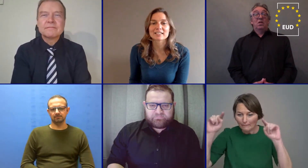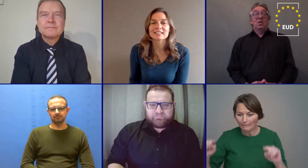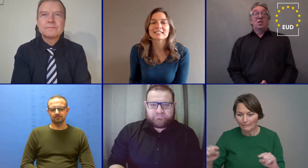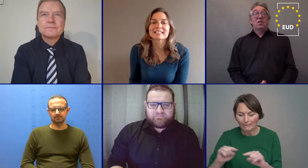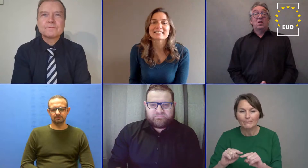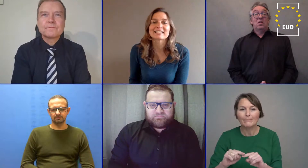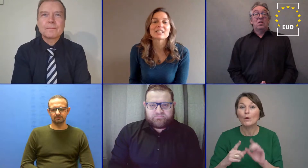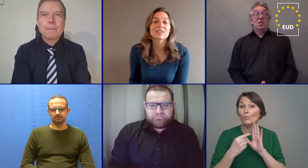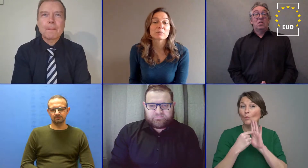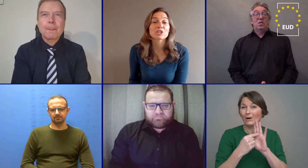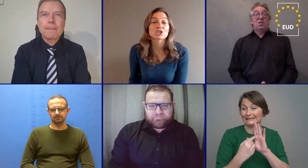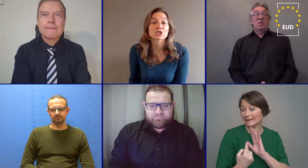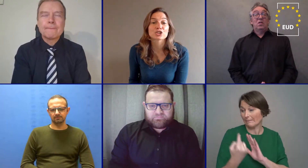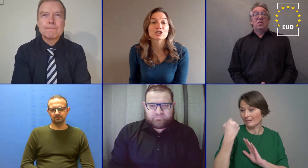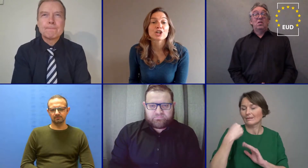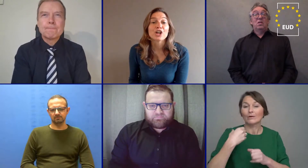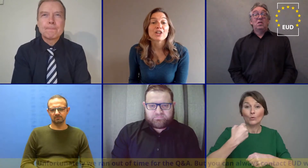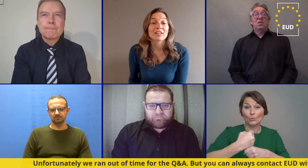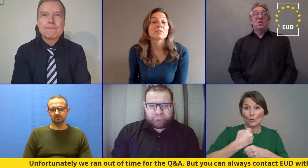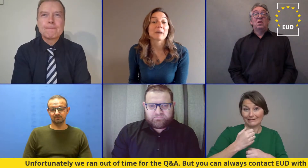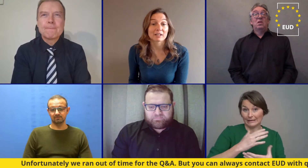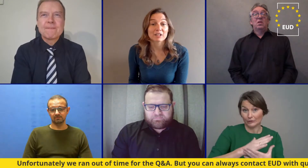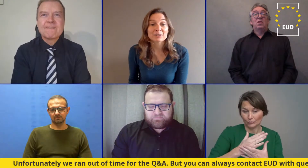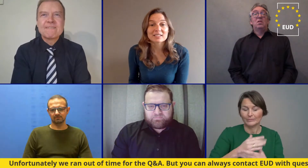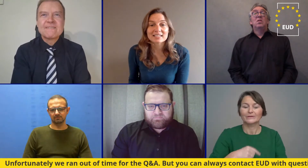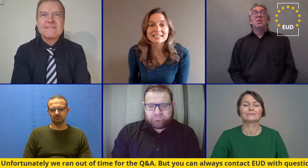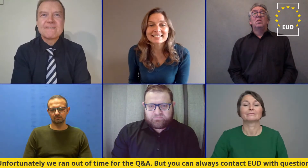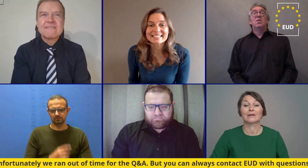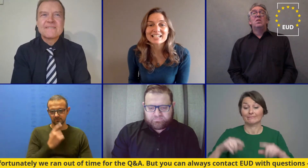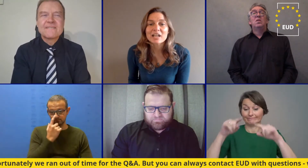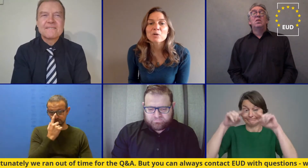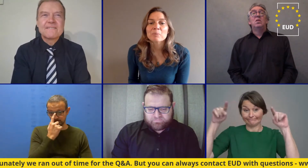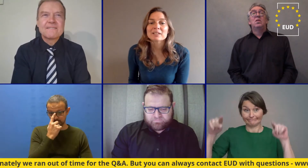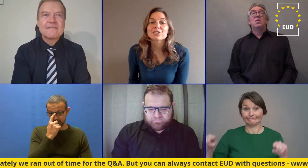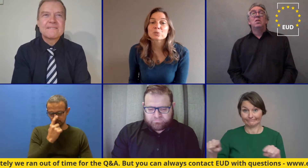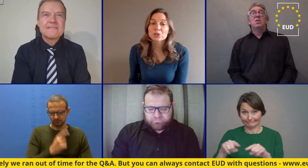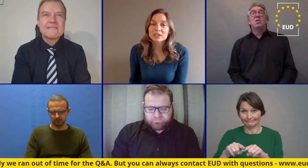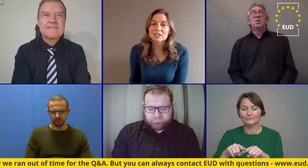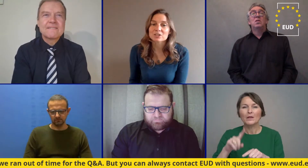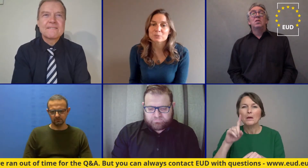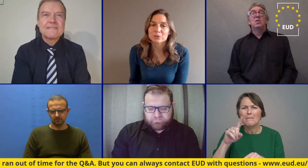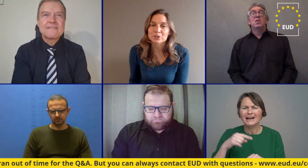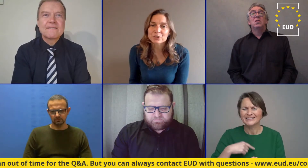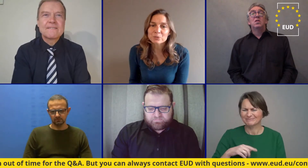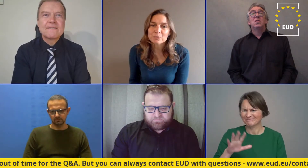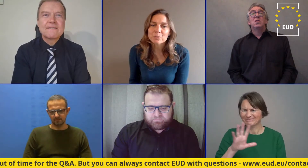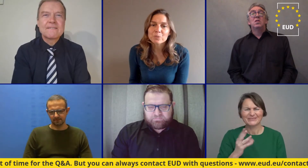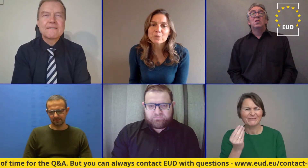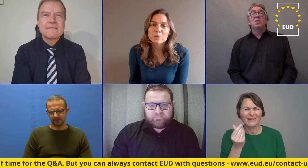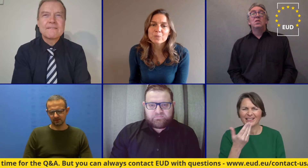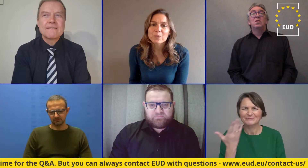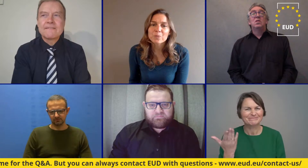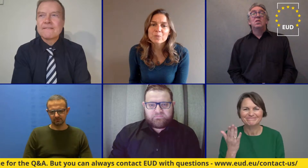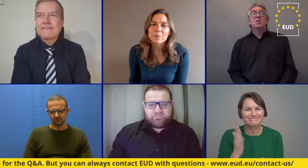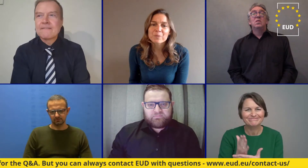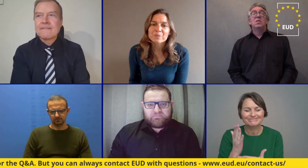necessities, is you have to make sure that the background indeed, but the working interpreter,